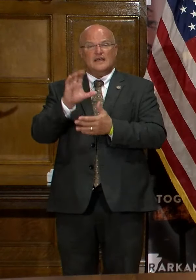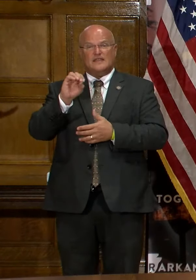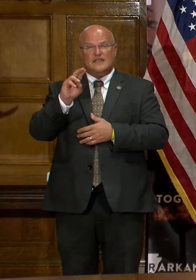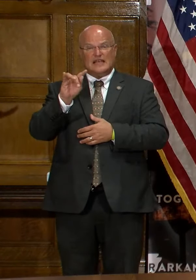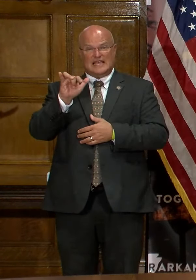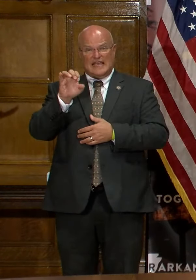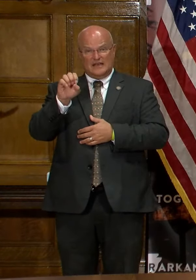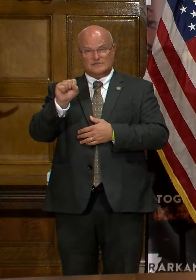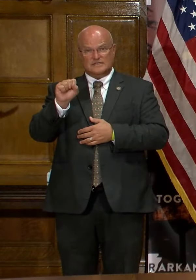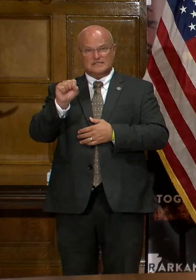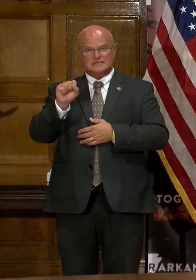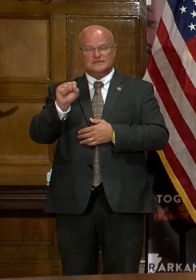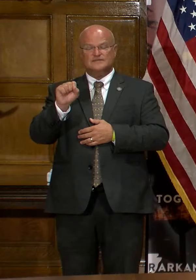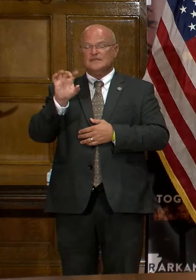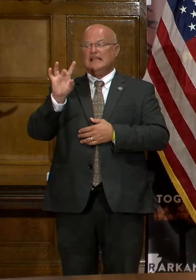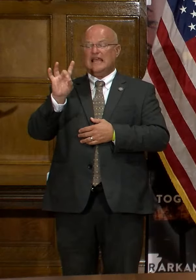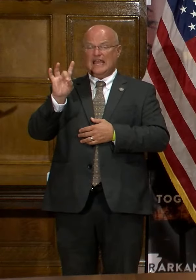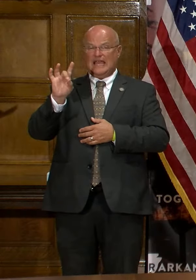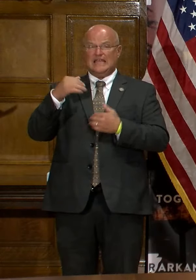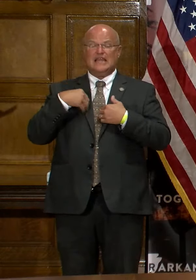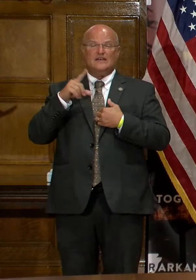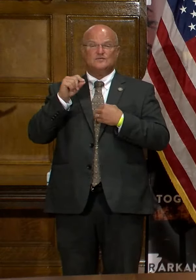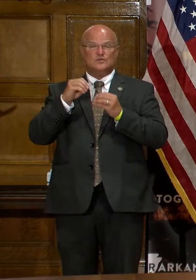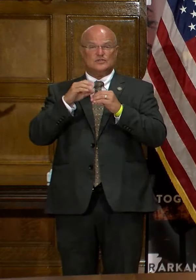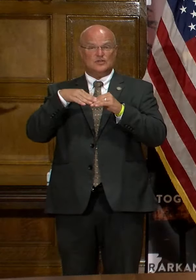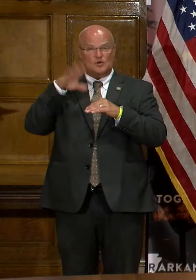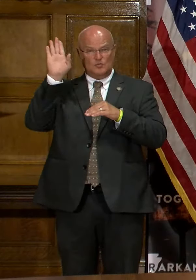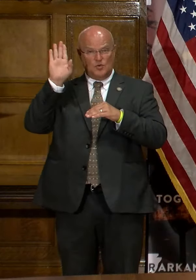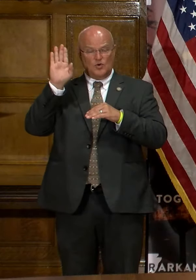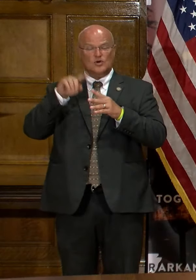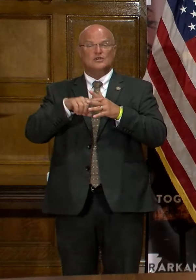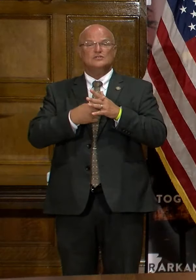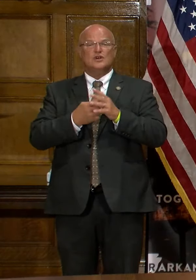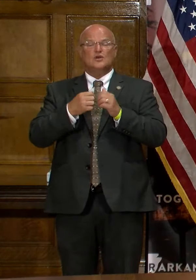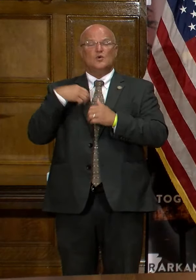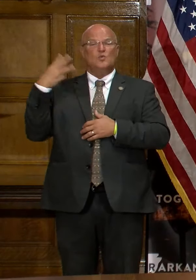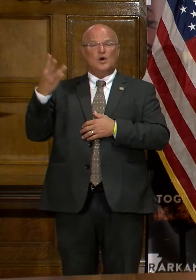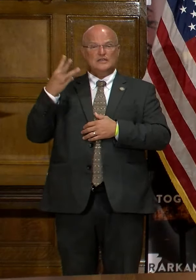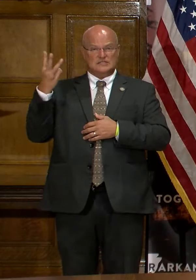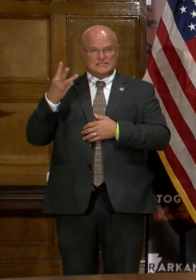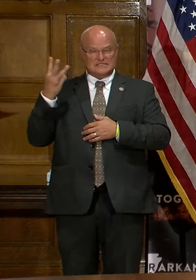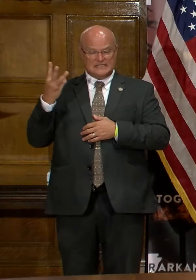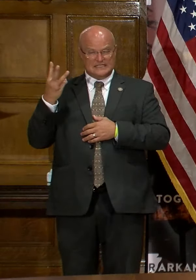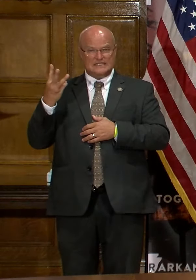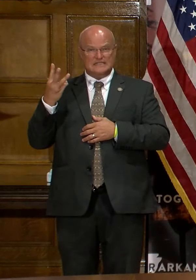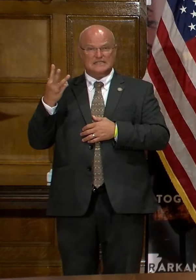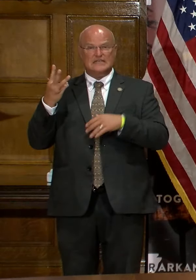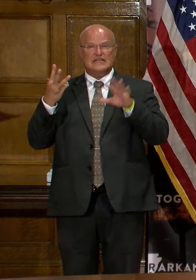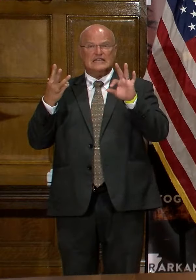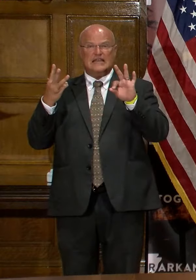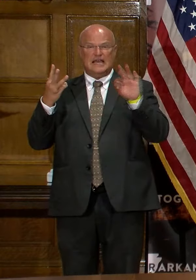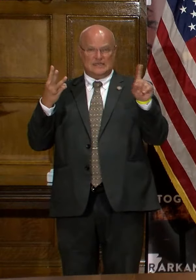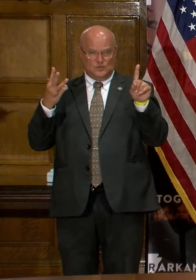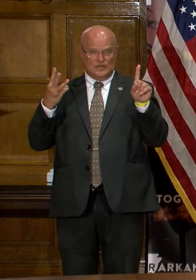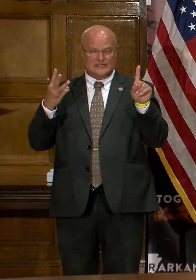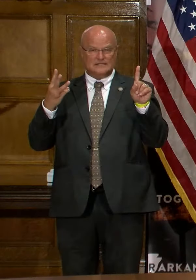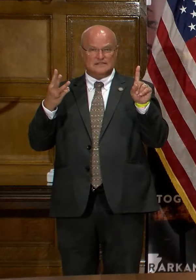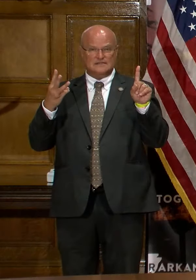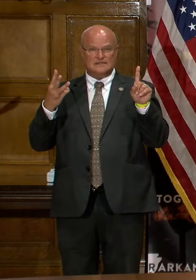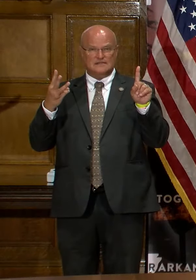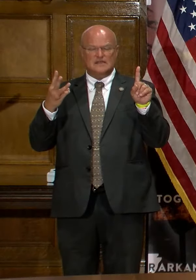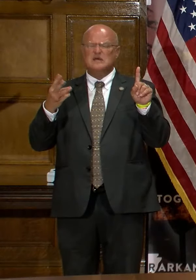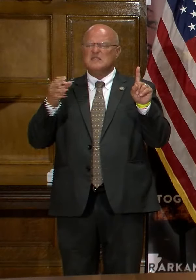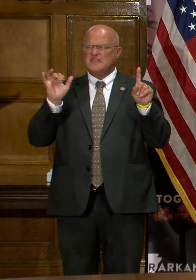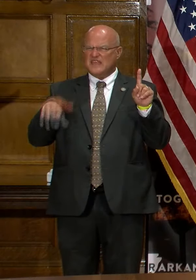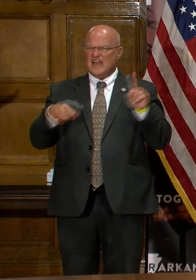counties, we have 8 counties that have 20 or more cases, starting with Washington County at 91. Most of